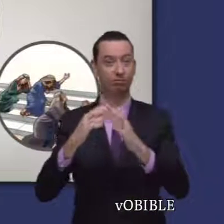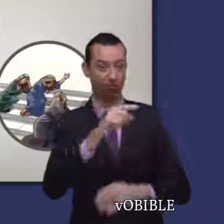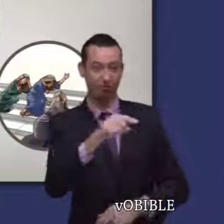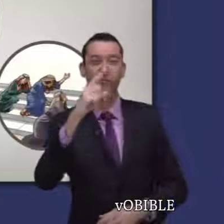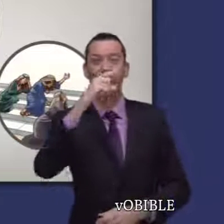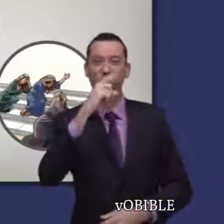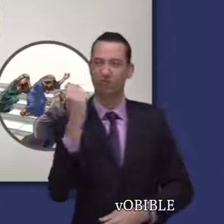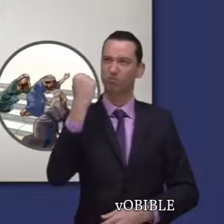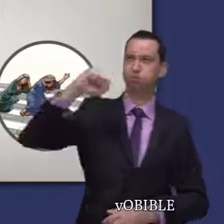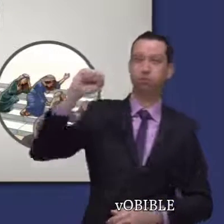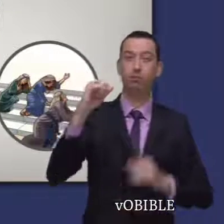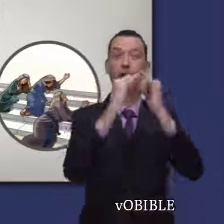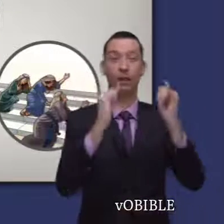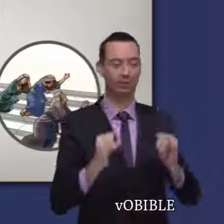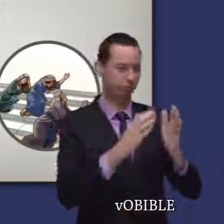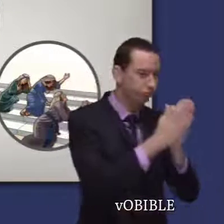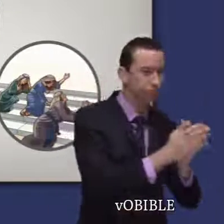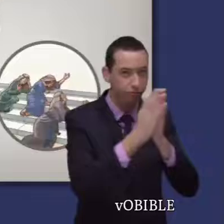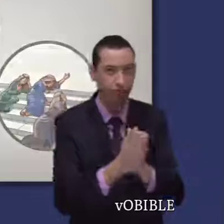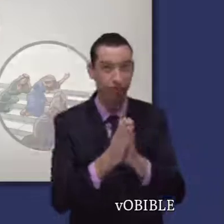her rebellious, idolatrous people.